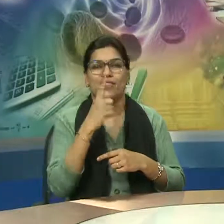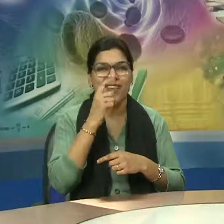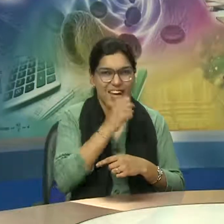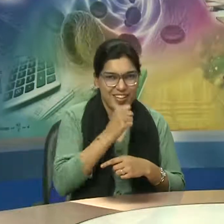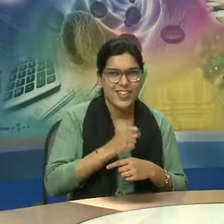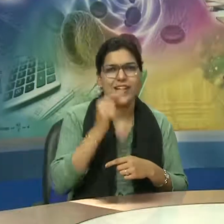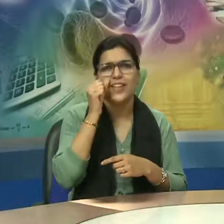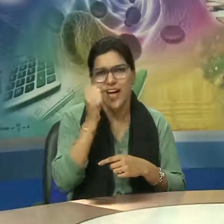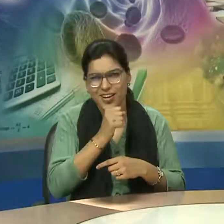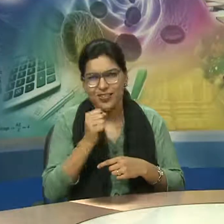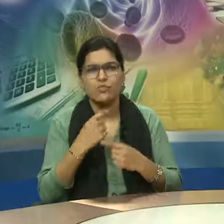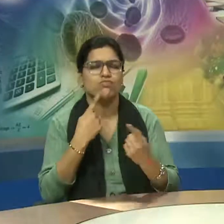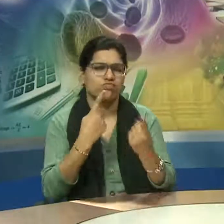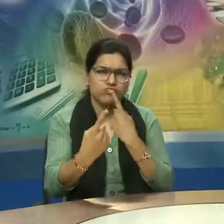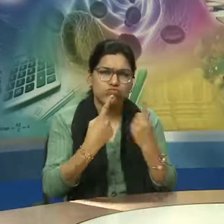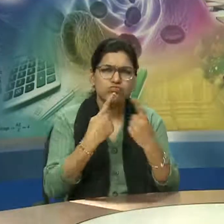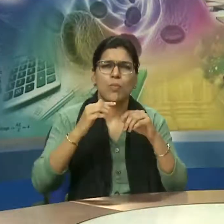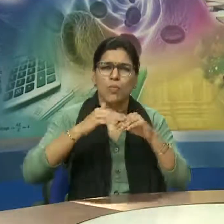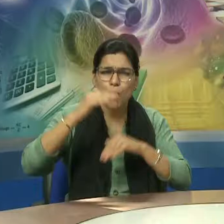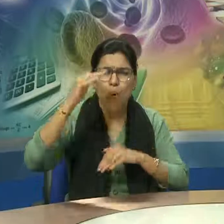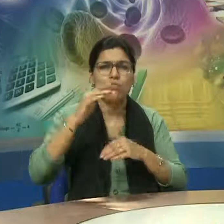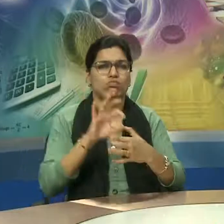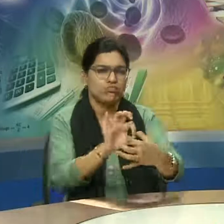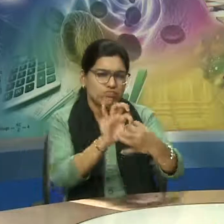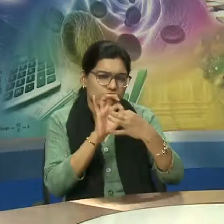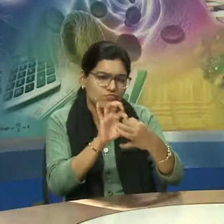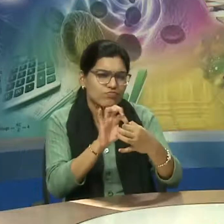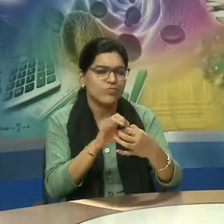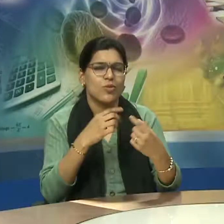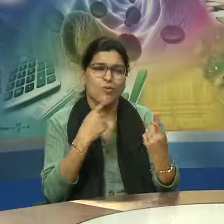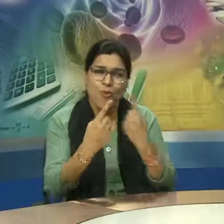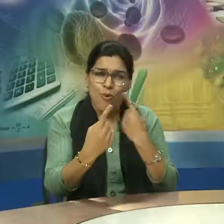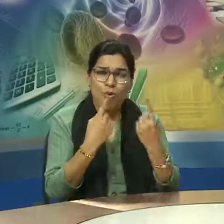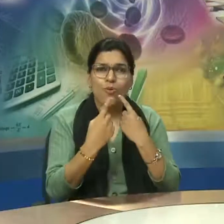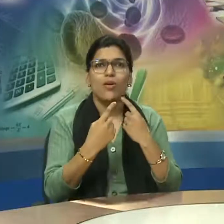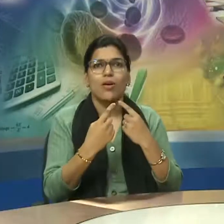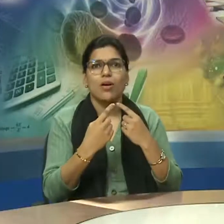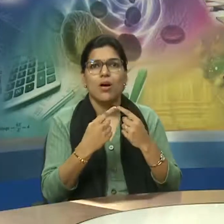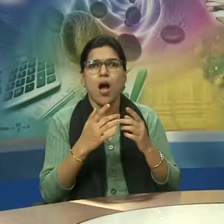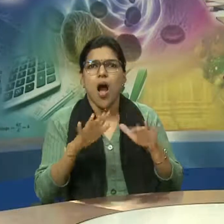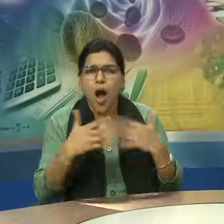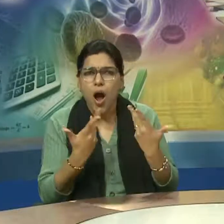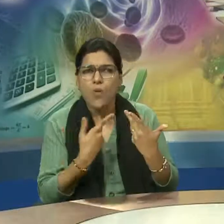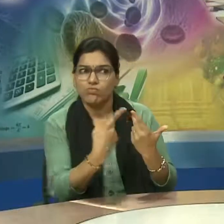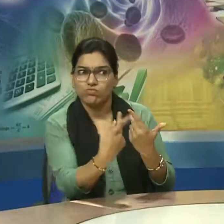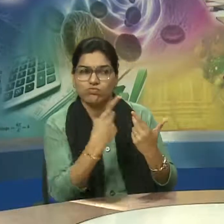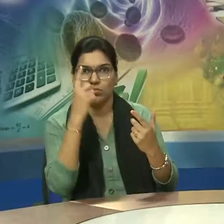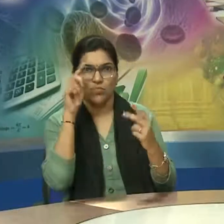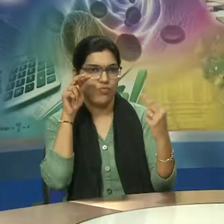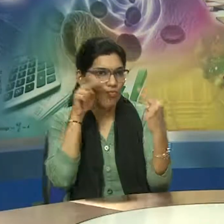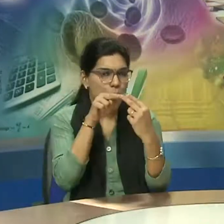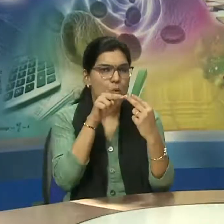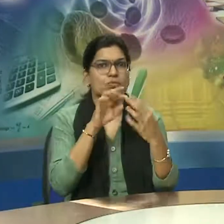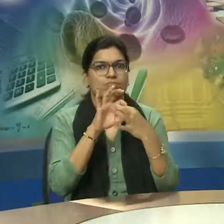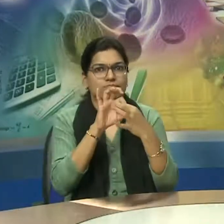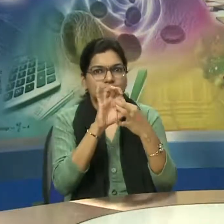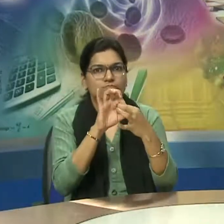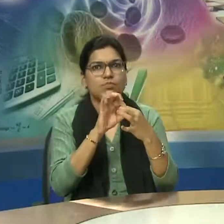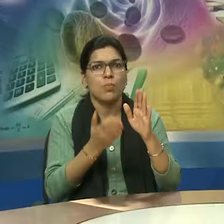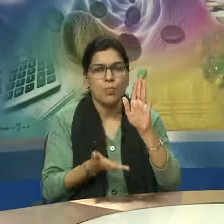Have you heard them to say that people had more time